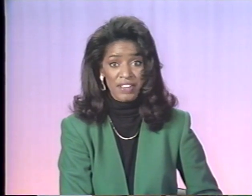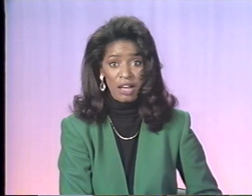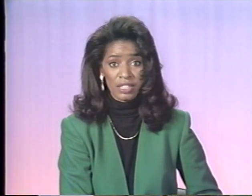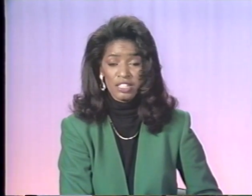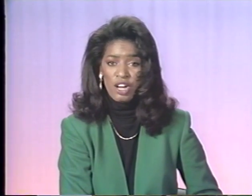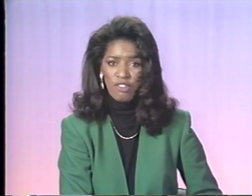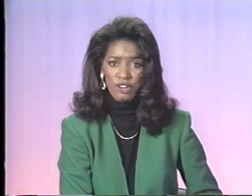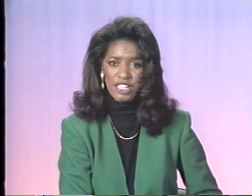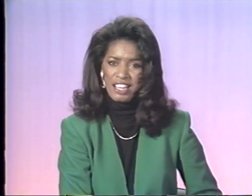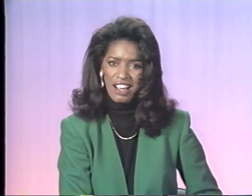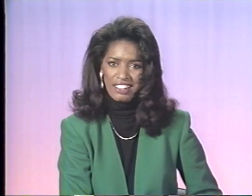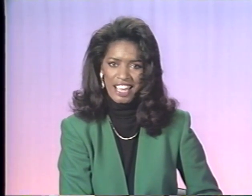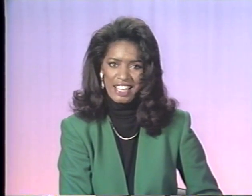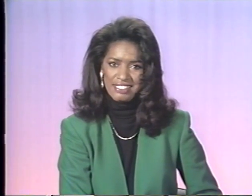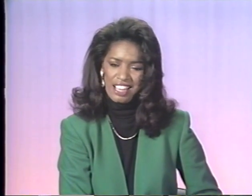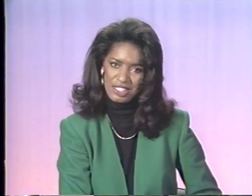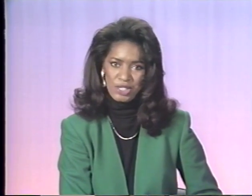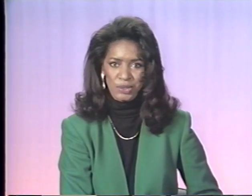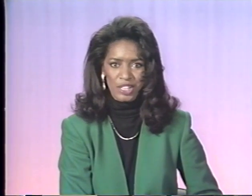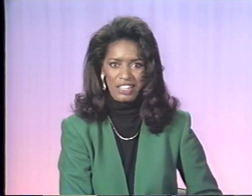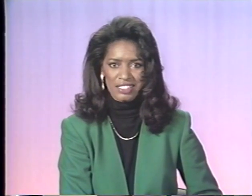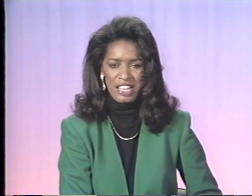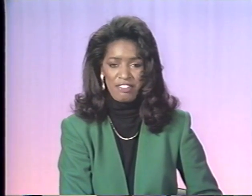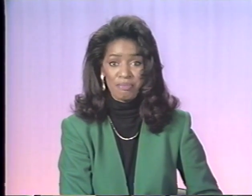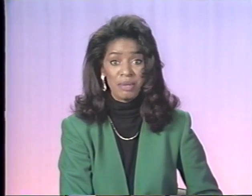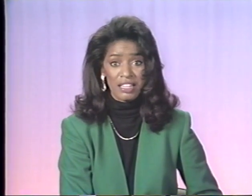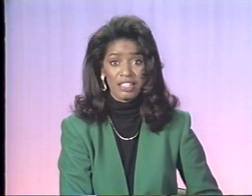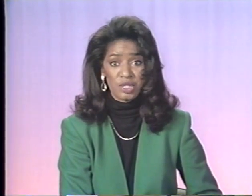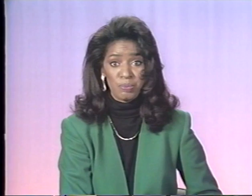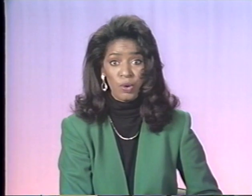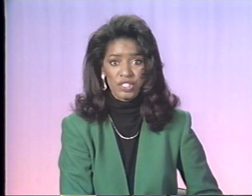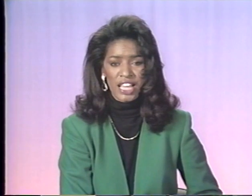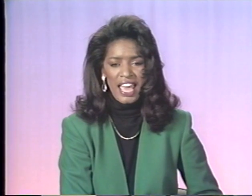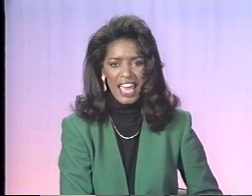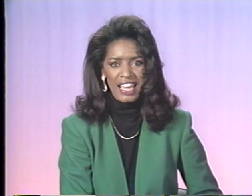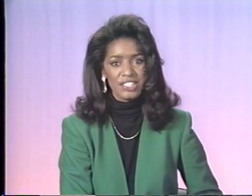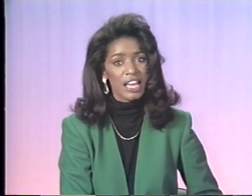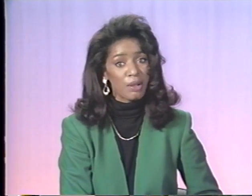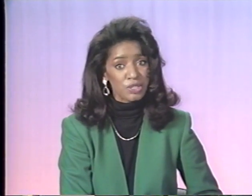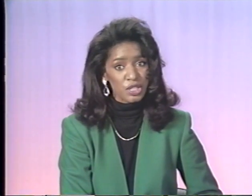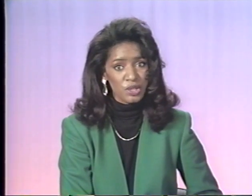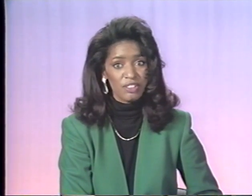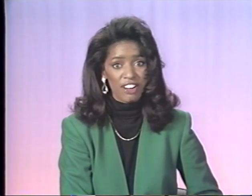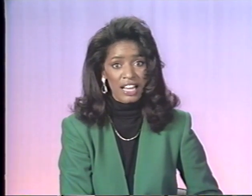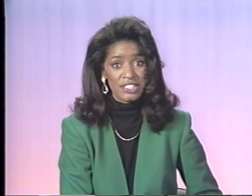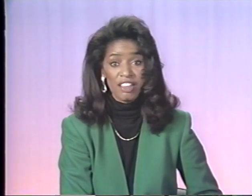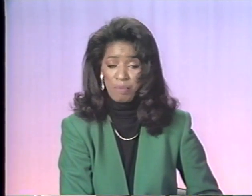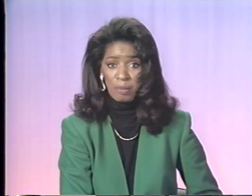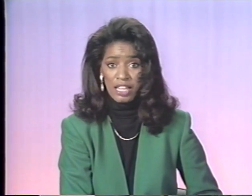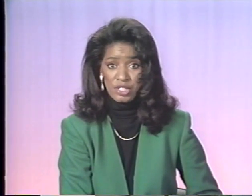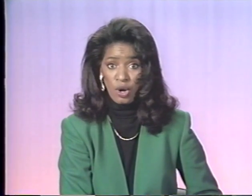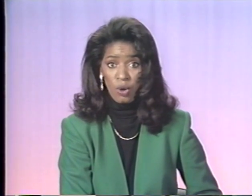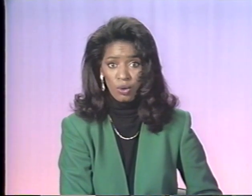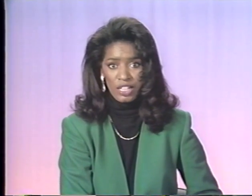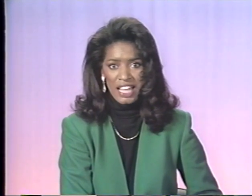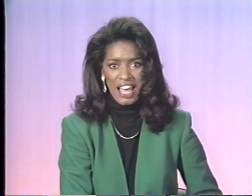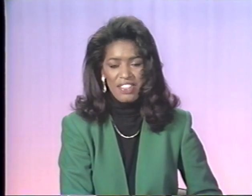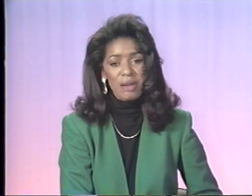outlet for young and not so young deaf men in sports and helps to unify deaf people as a whole. The